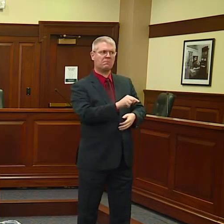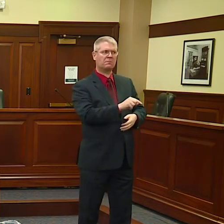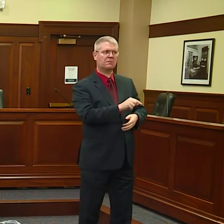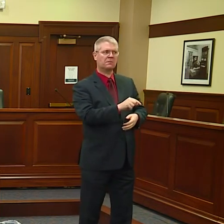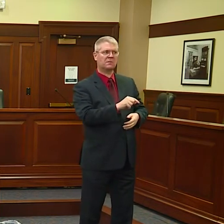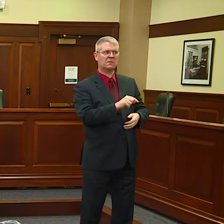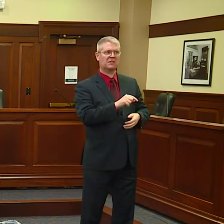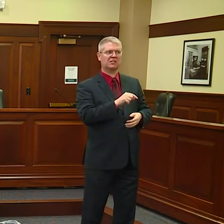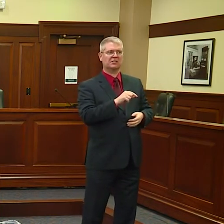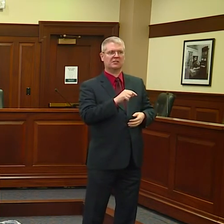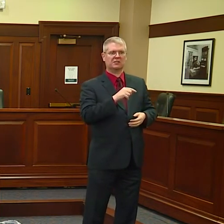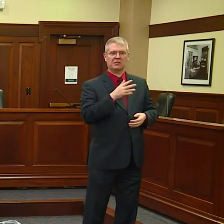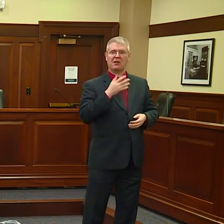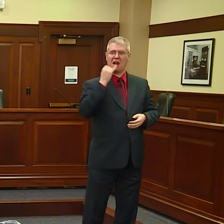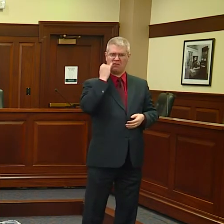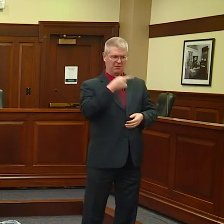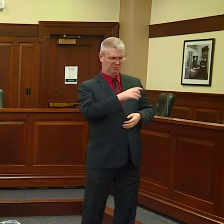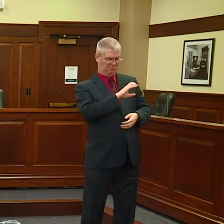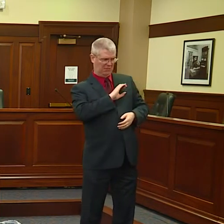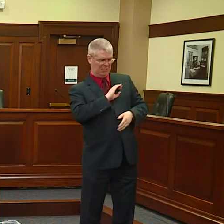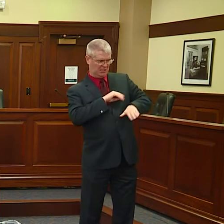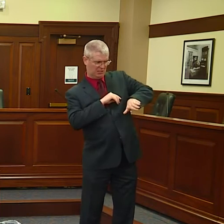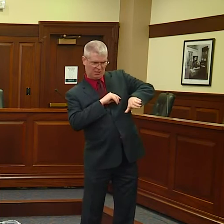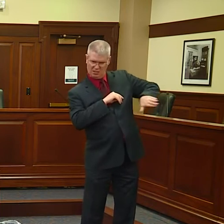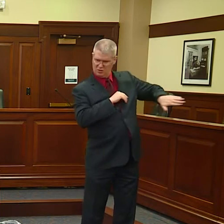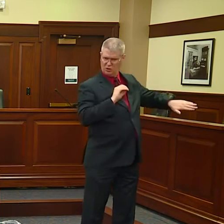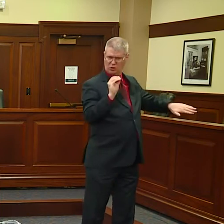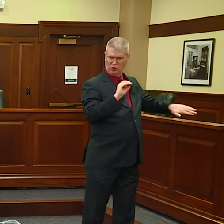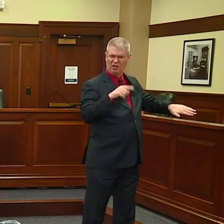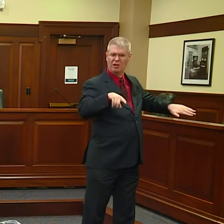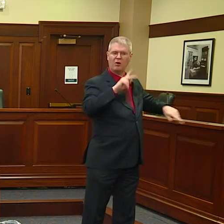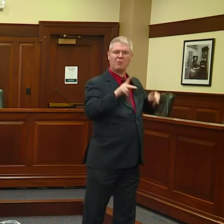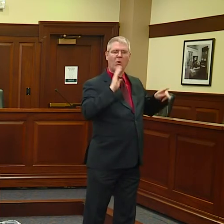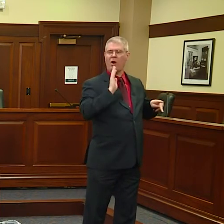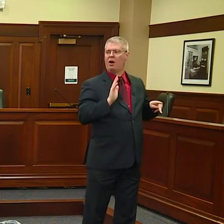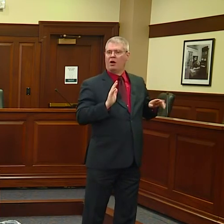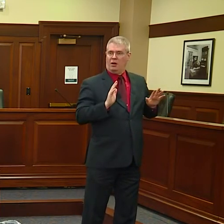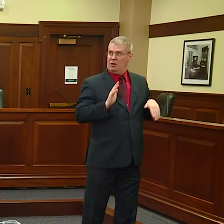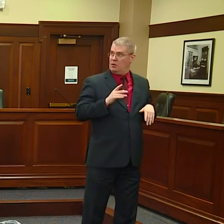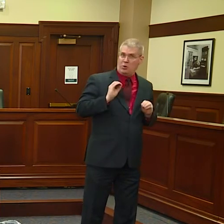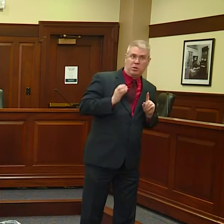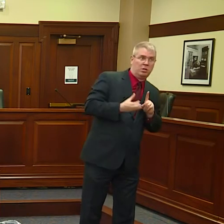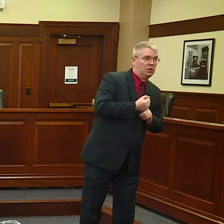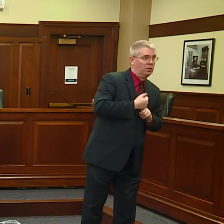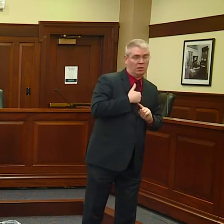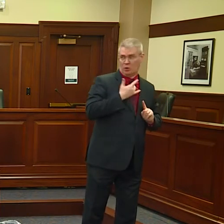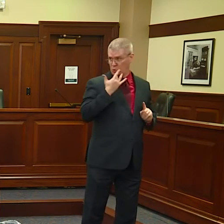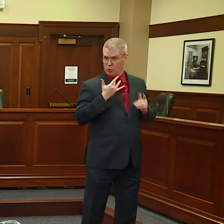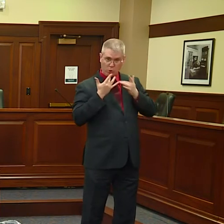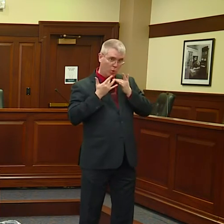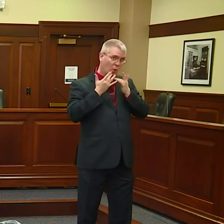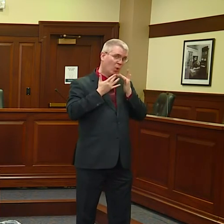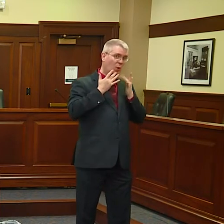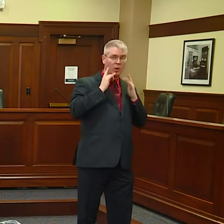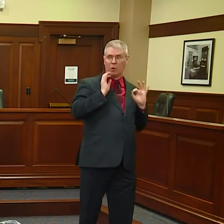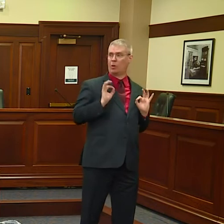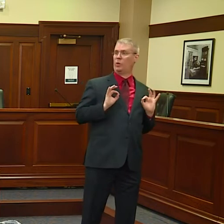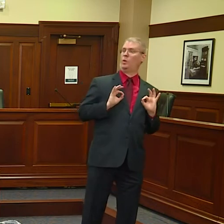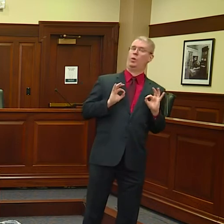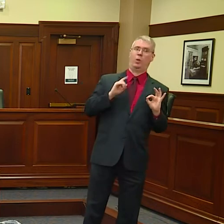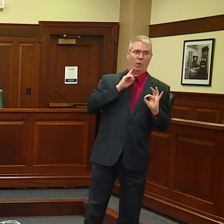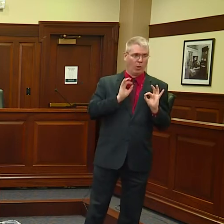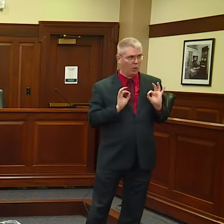cases? Because obviously it doesn't seem to be that people are doing this voluntarily out of goodwill. It's